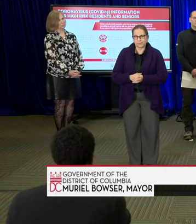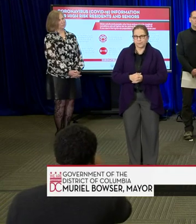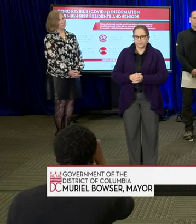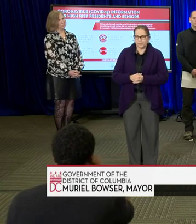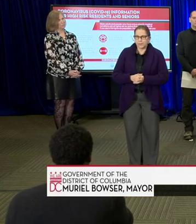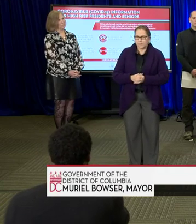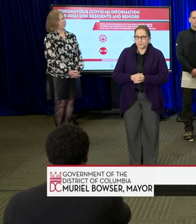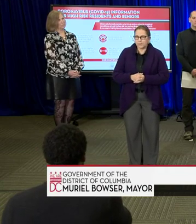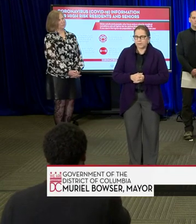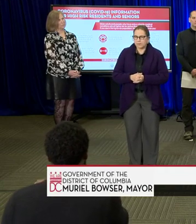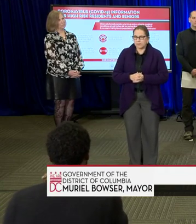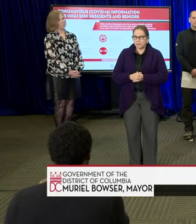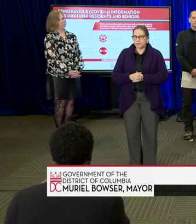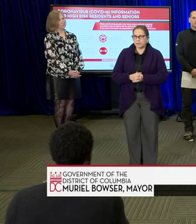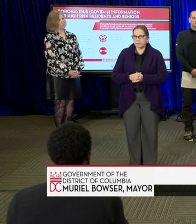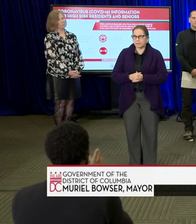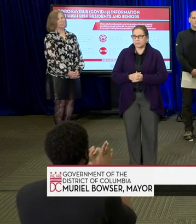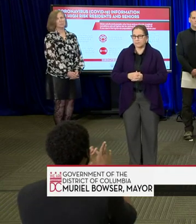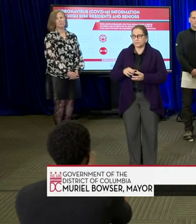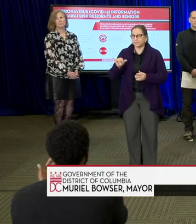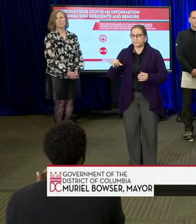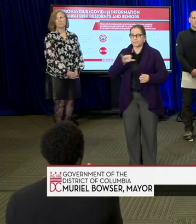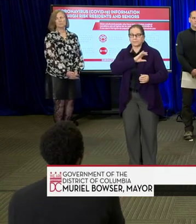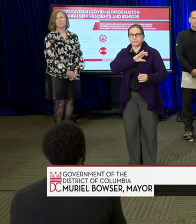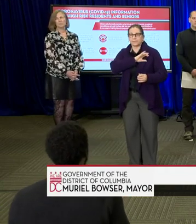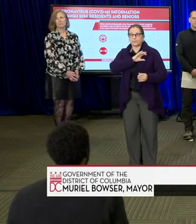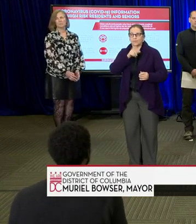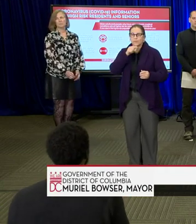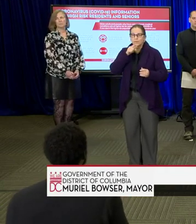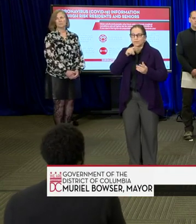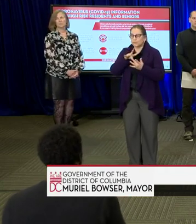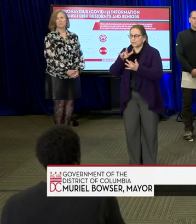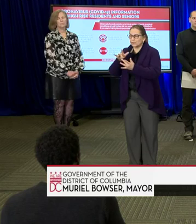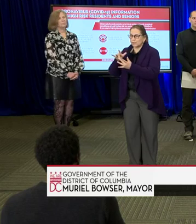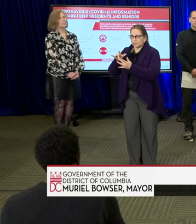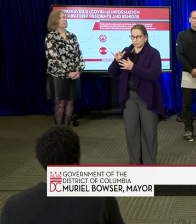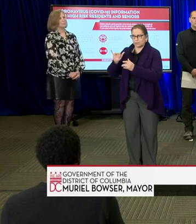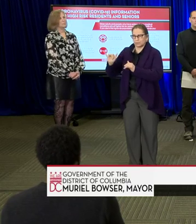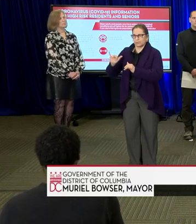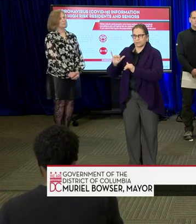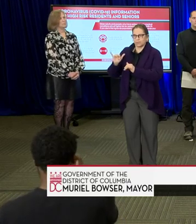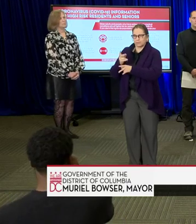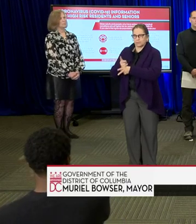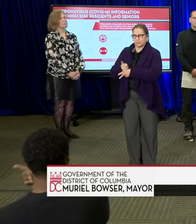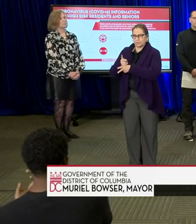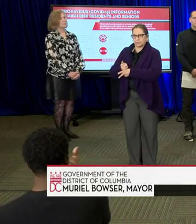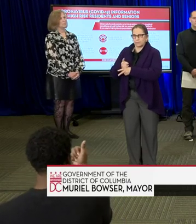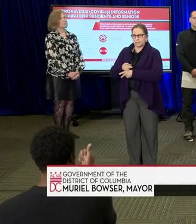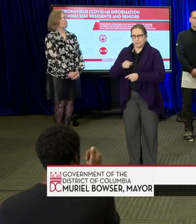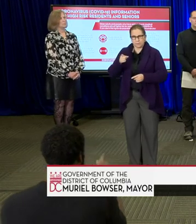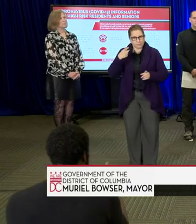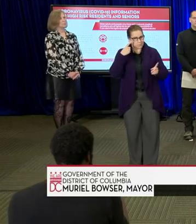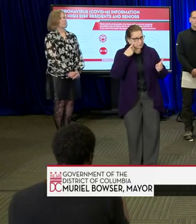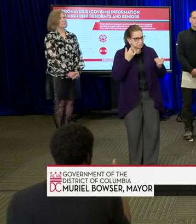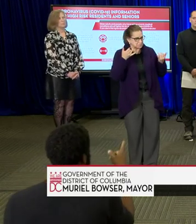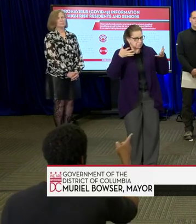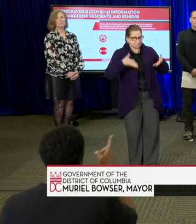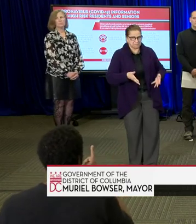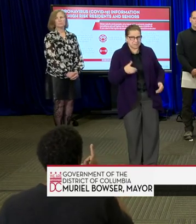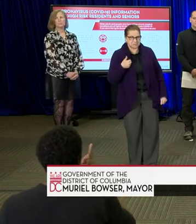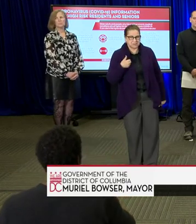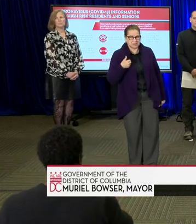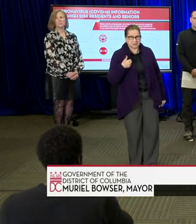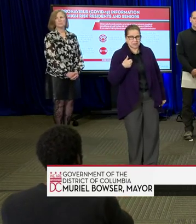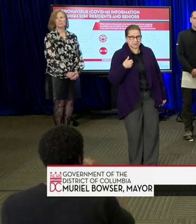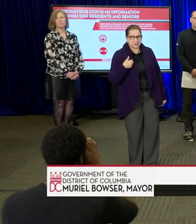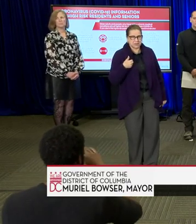with, it went down to a handful of individuals. So what's a handful, 10 or less? I can get that after, but I believe it's less than 5. Less